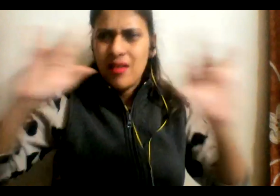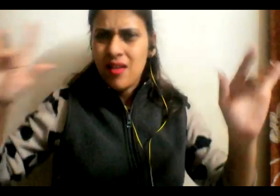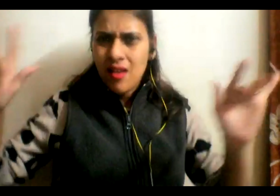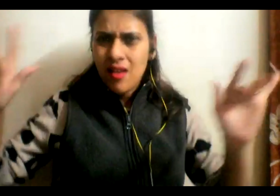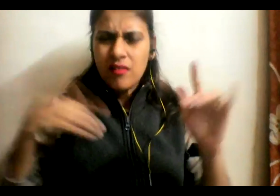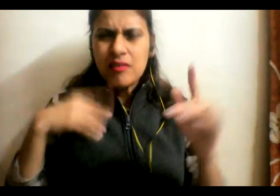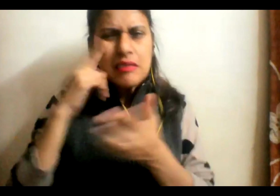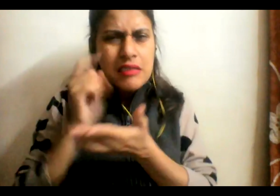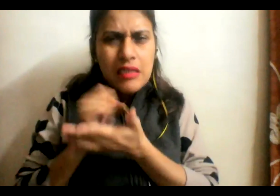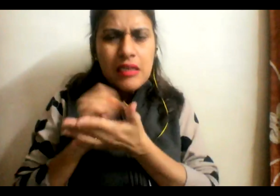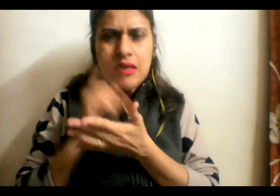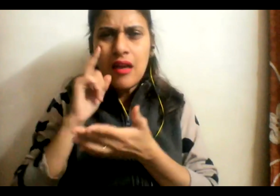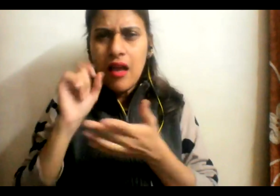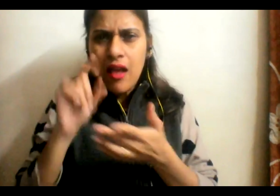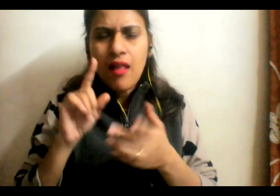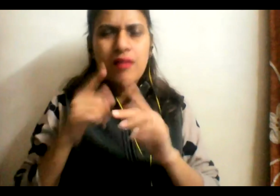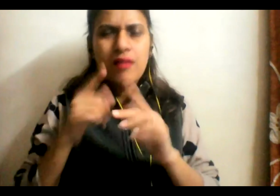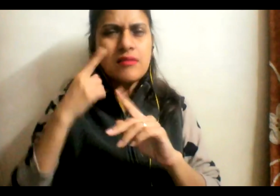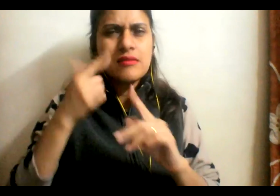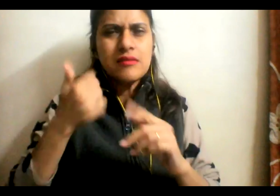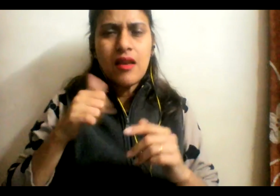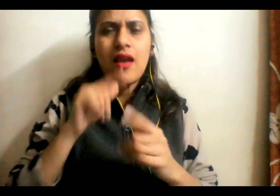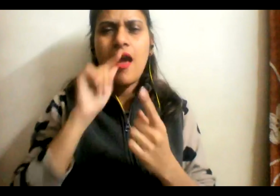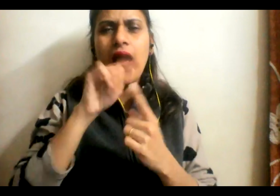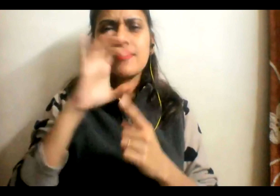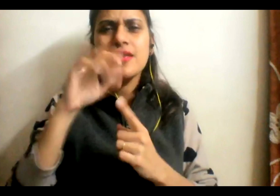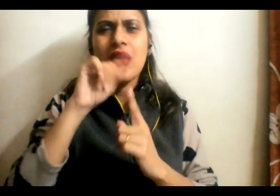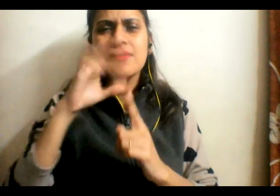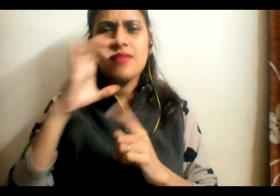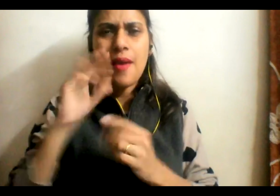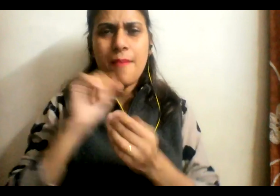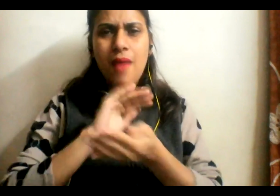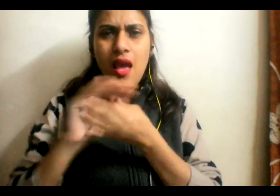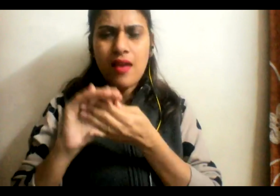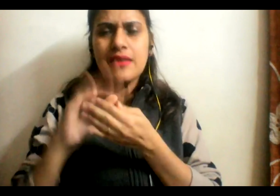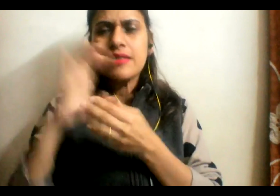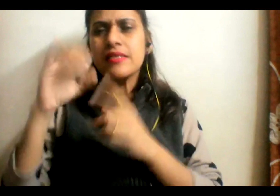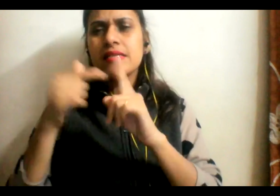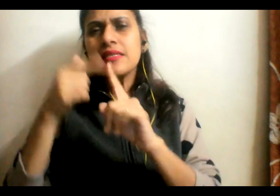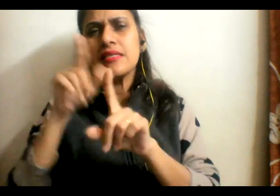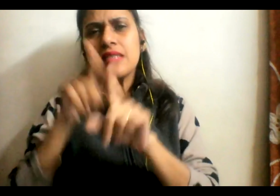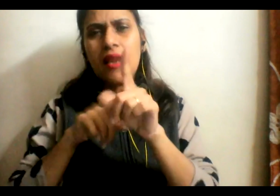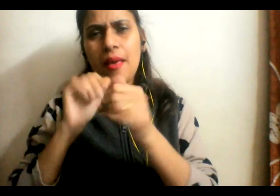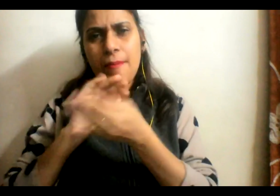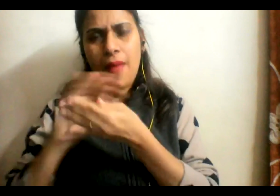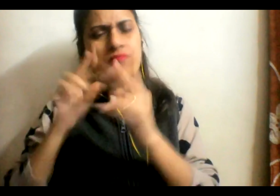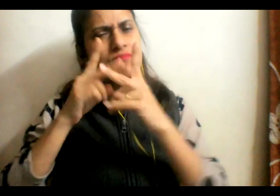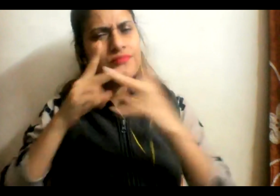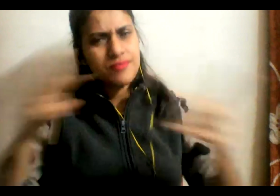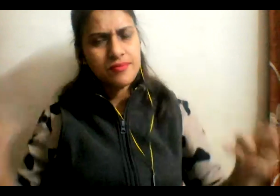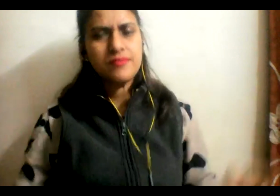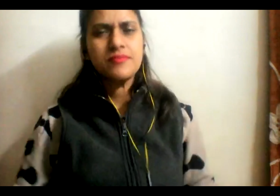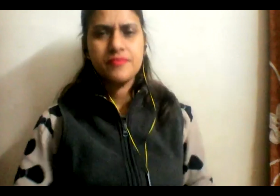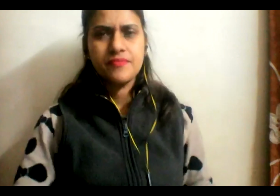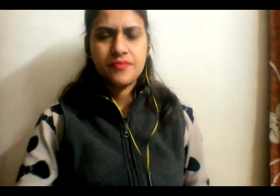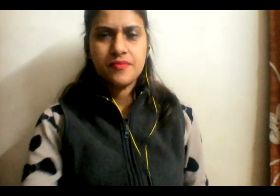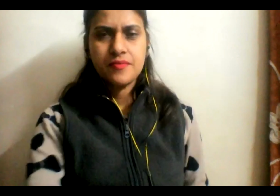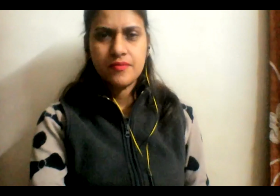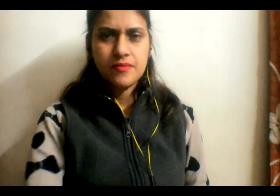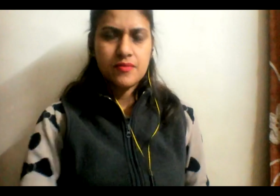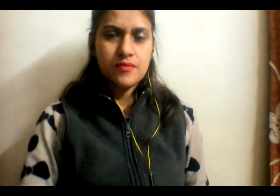So like ICICI Bank, Citibank, and so many banks have done that. And fourth question, if you can